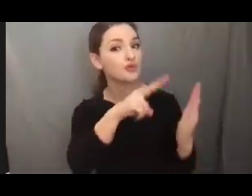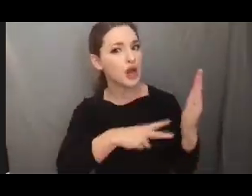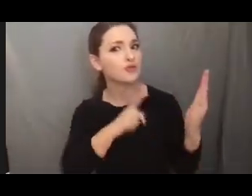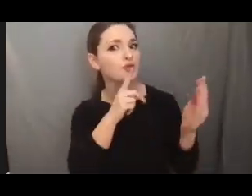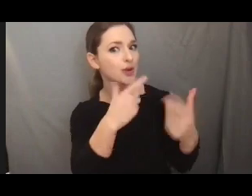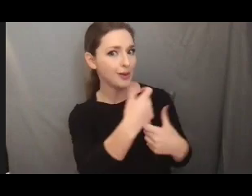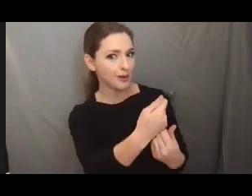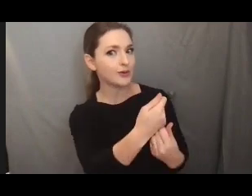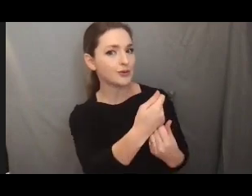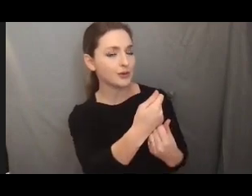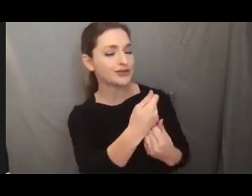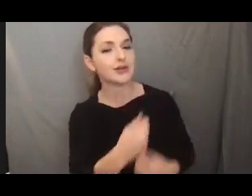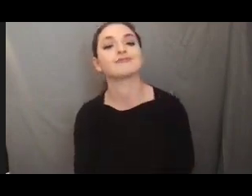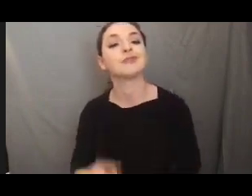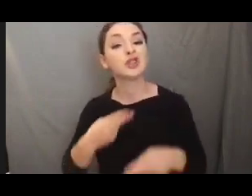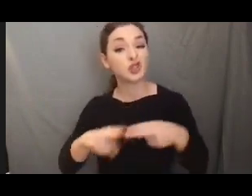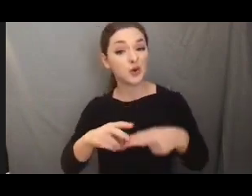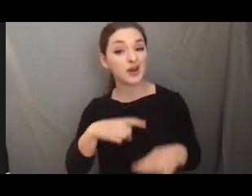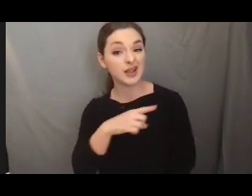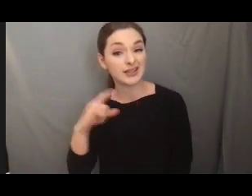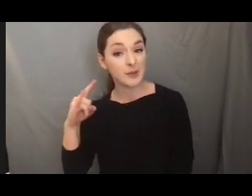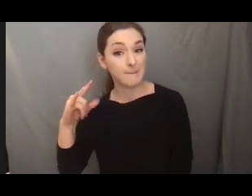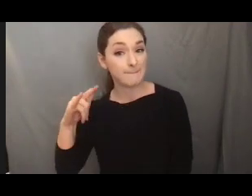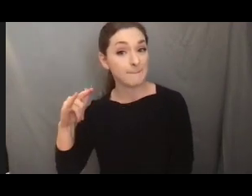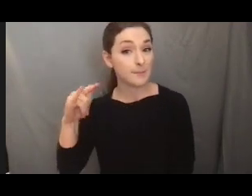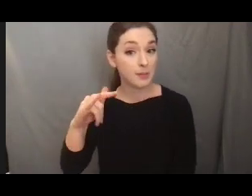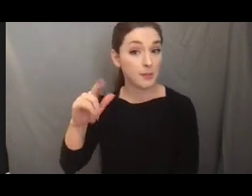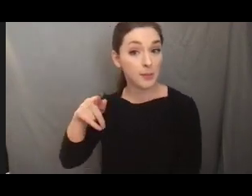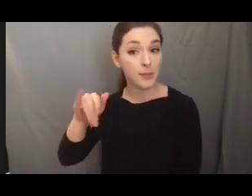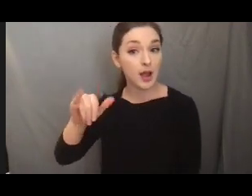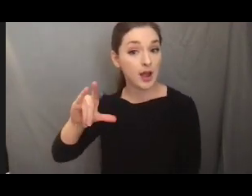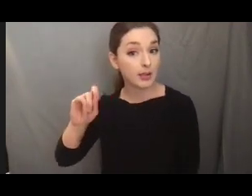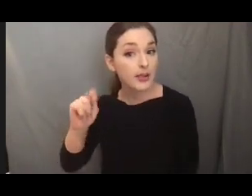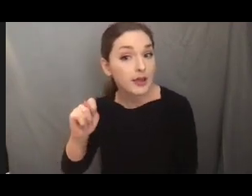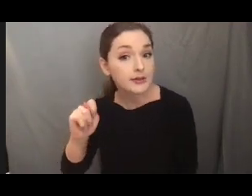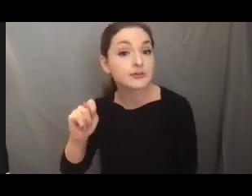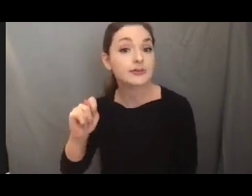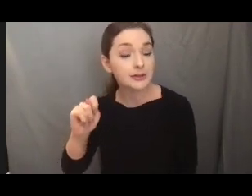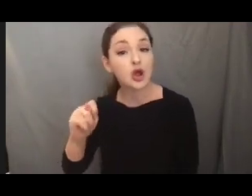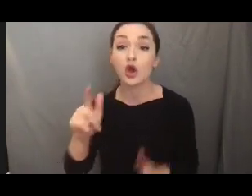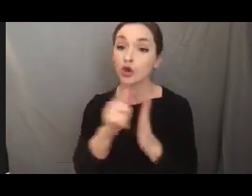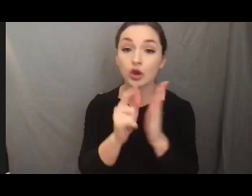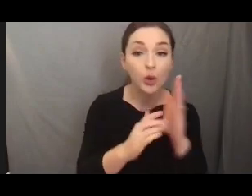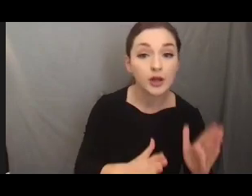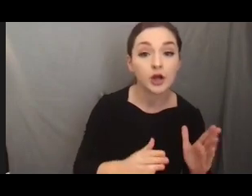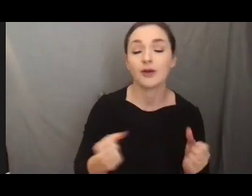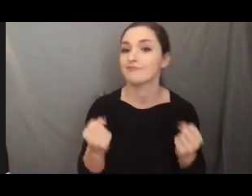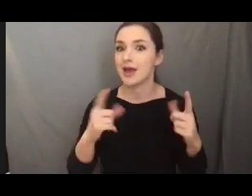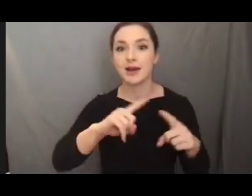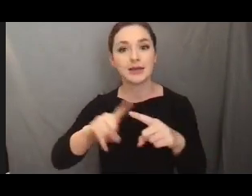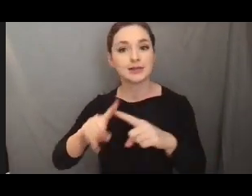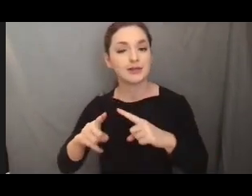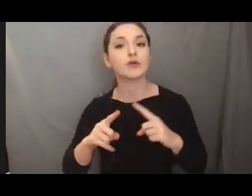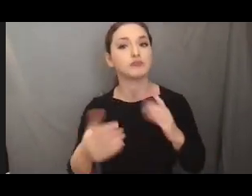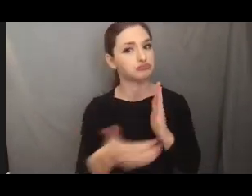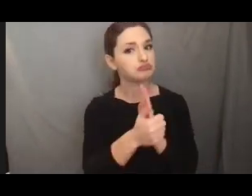a pilot, a fighter pilot in the war, an attorney, and things like that. So very established person. There's very good words up